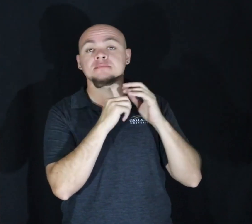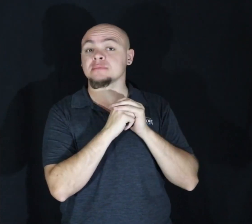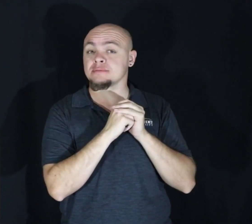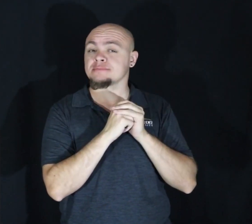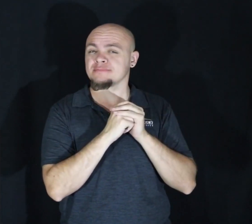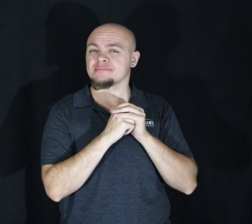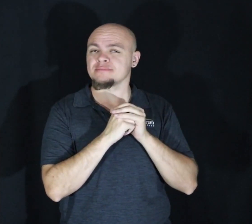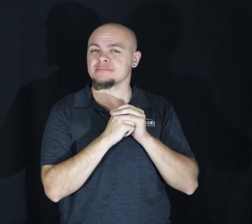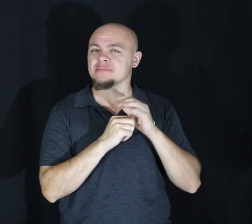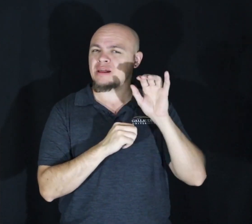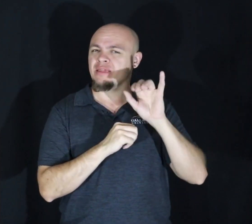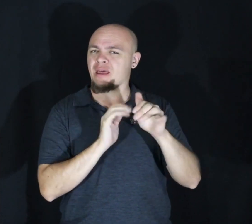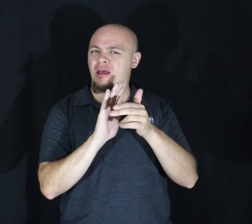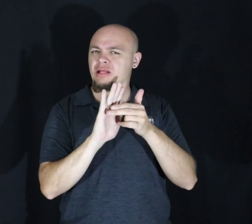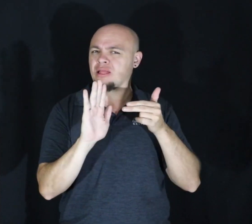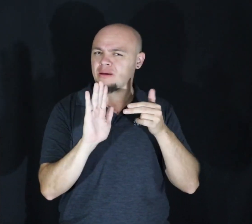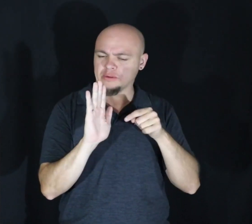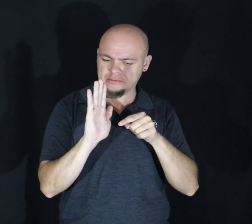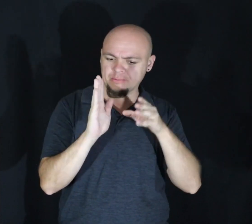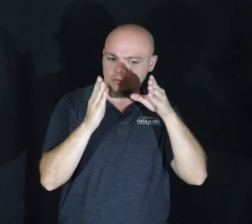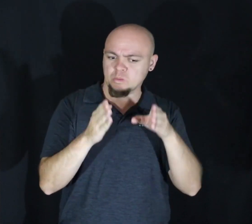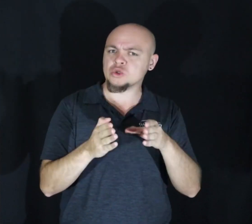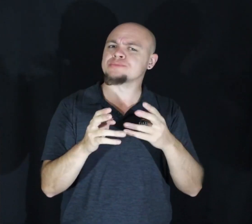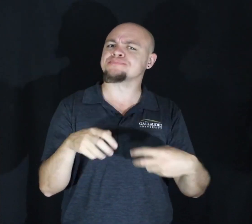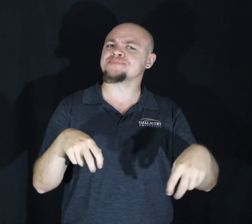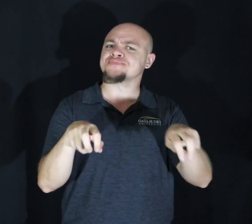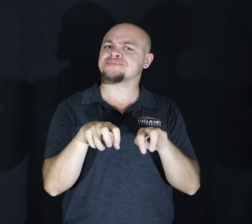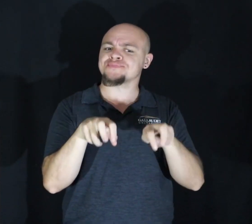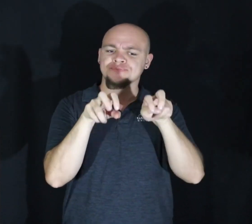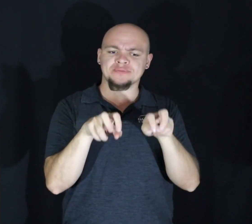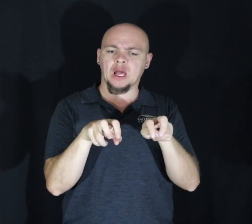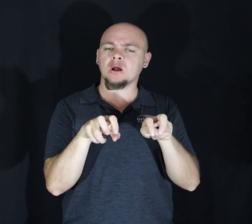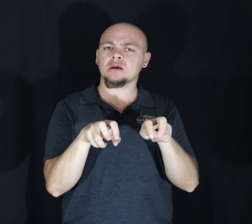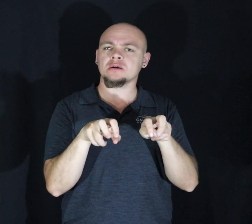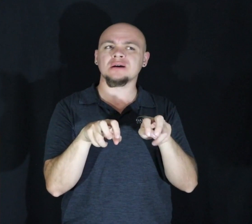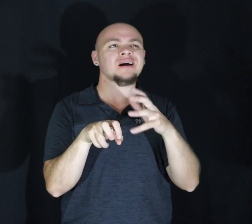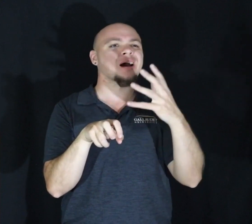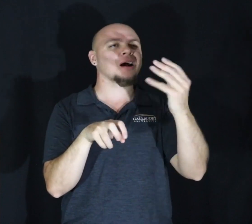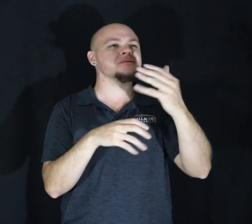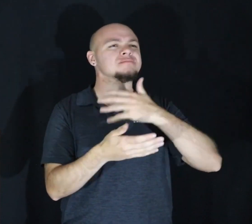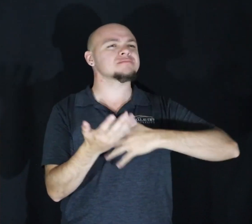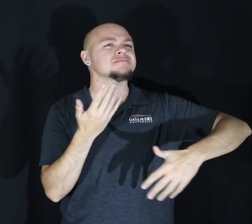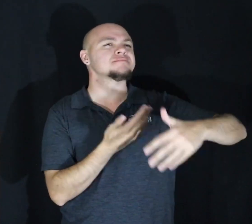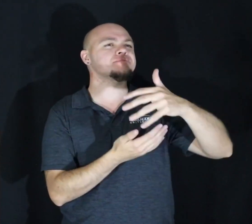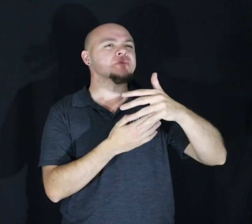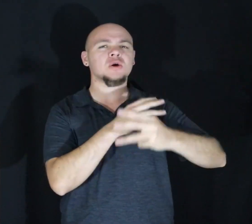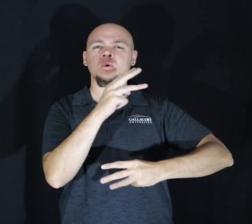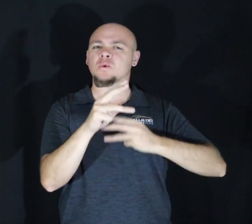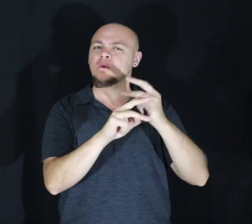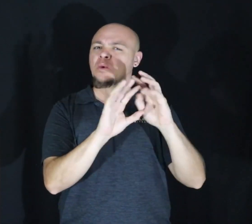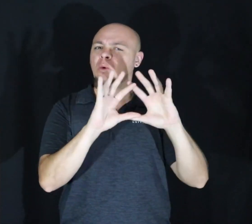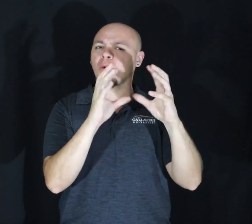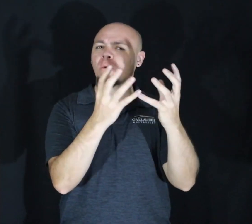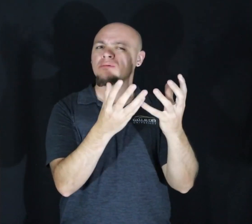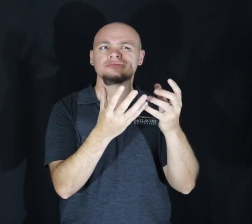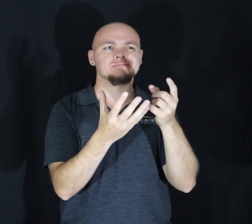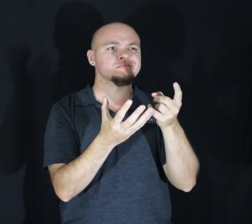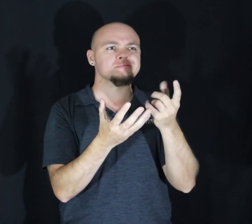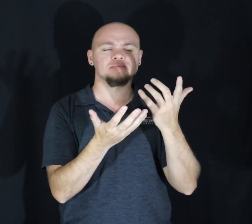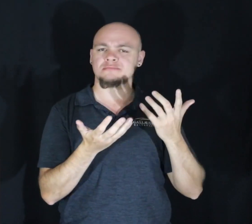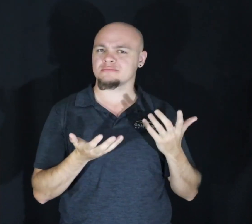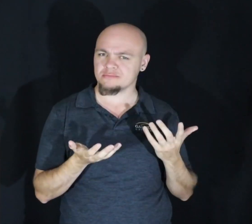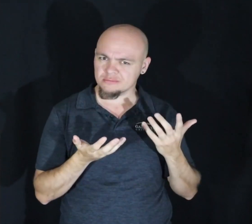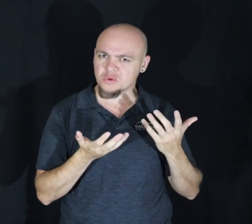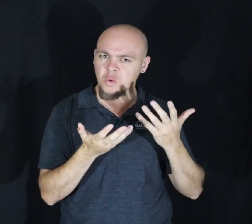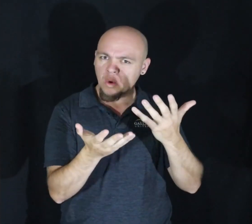Think about that label, the person sitting next to you, and then out in the social world. We have a lot to share with what